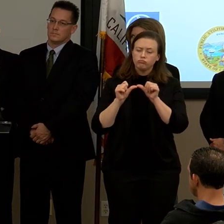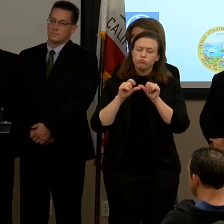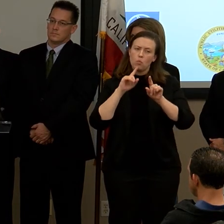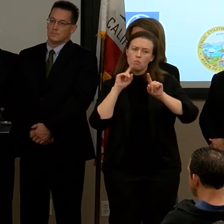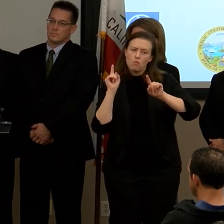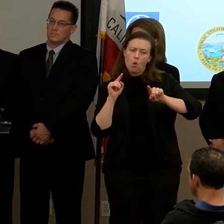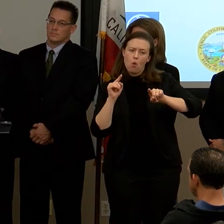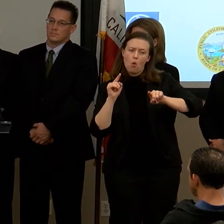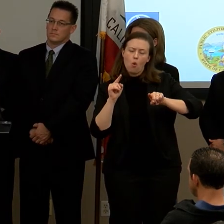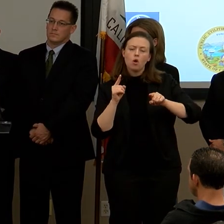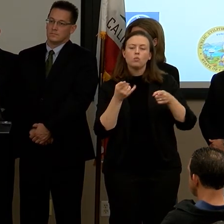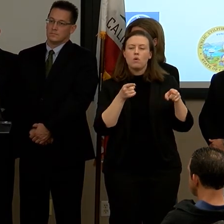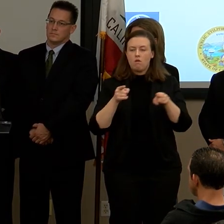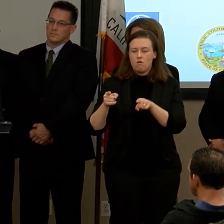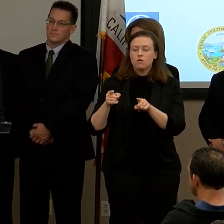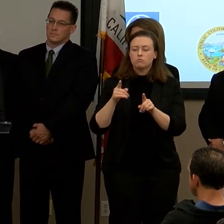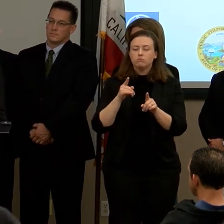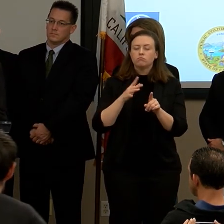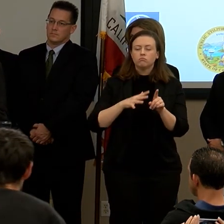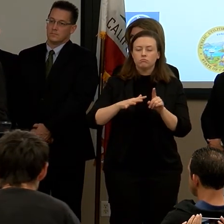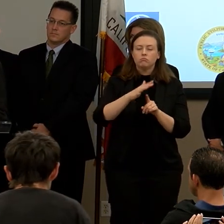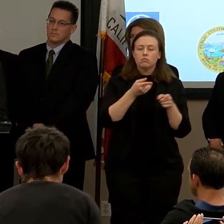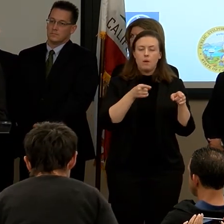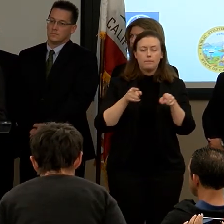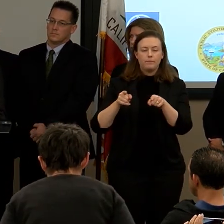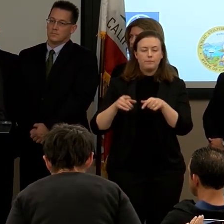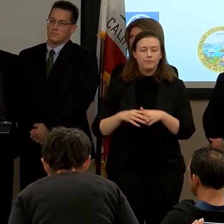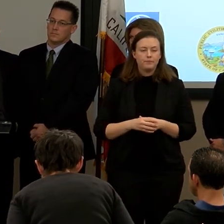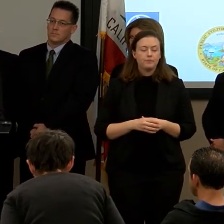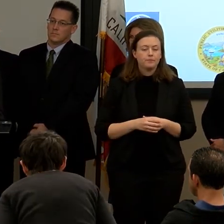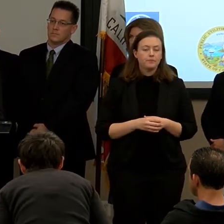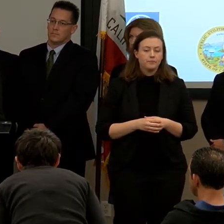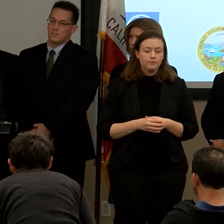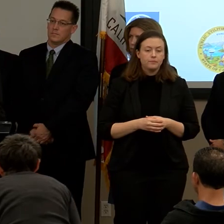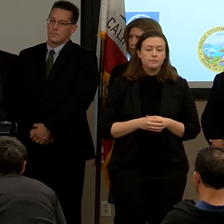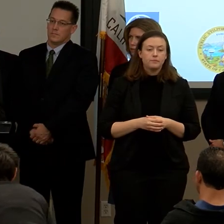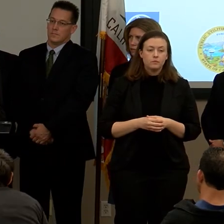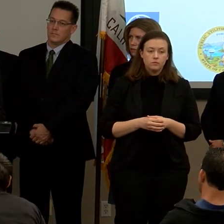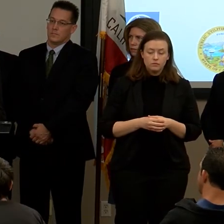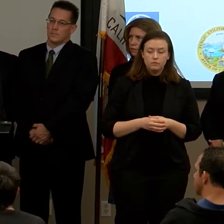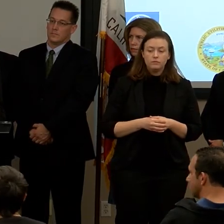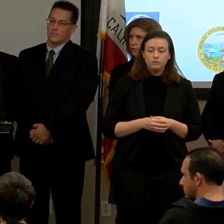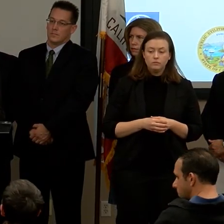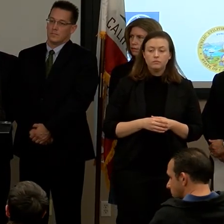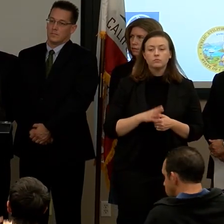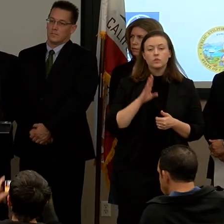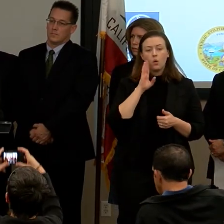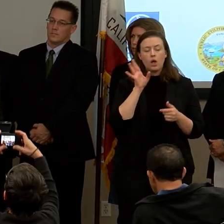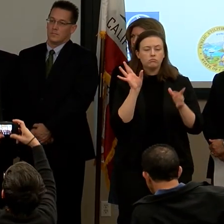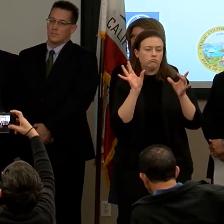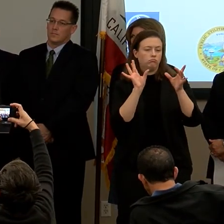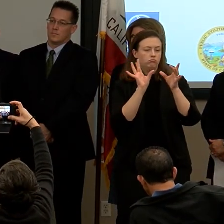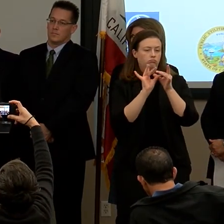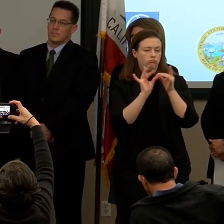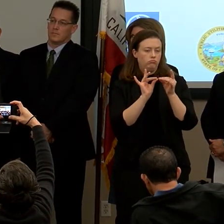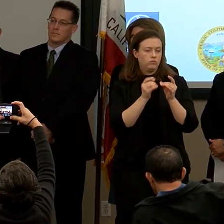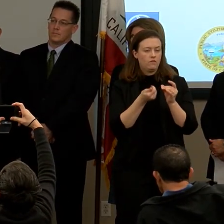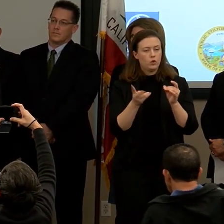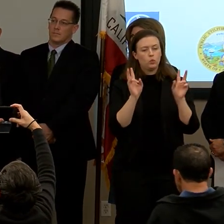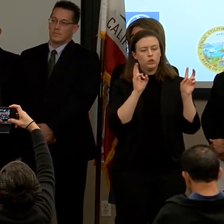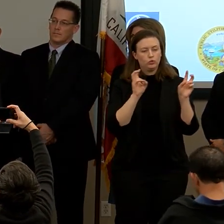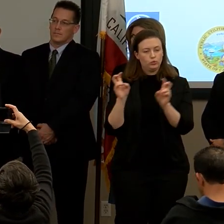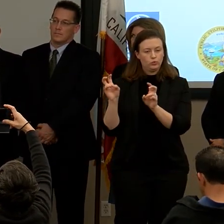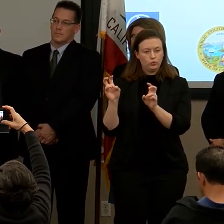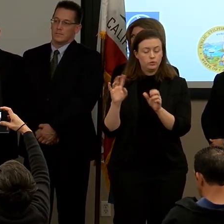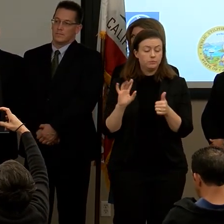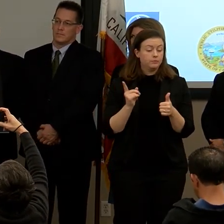to us on events and activities that were taking place in the field. I'm going to cover a couple of issues.